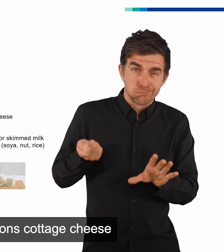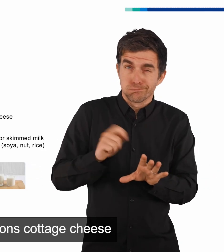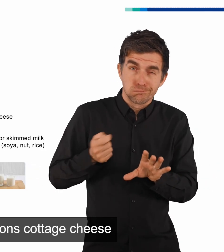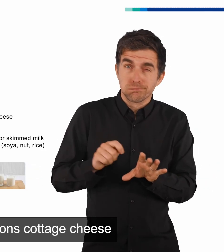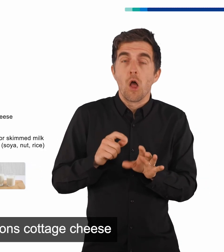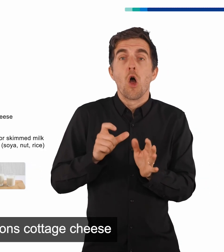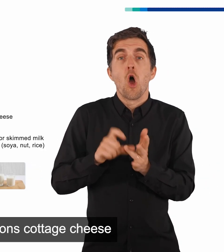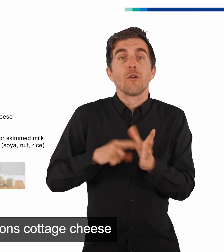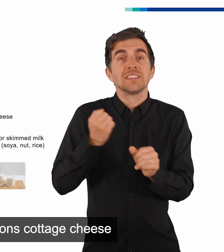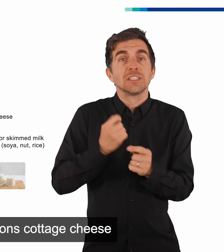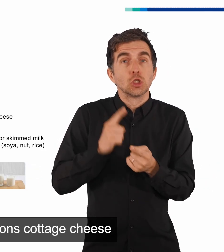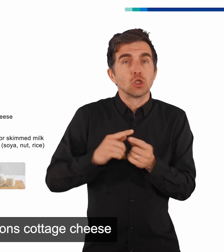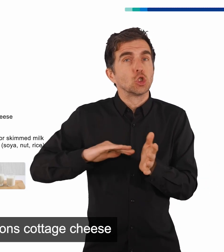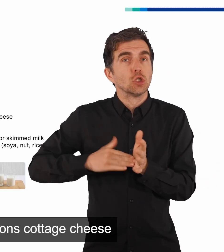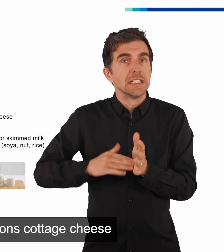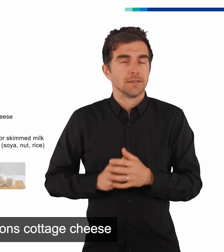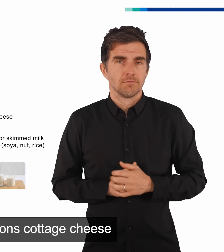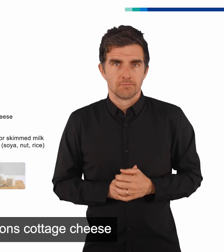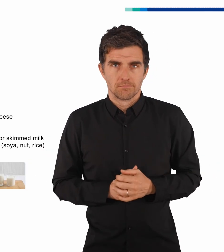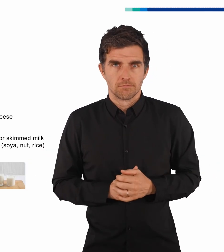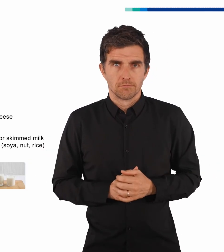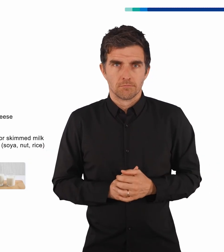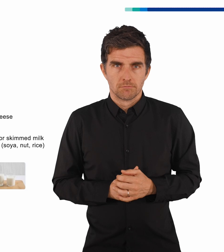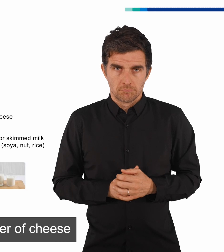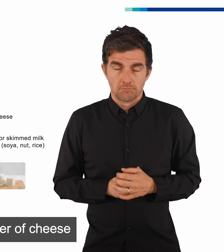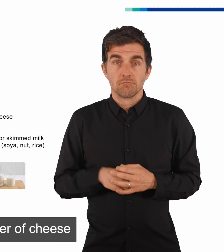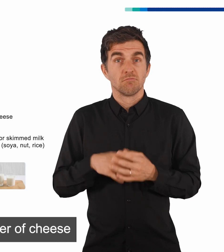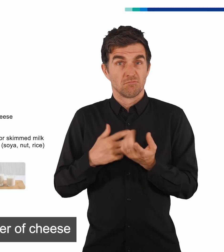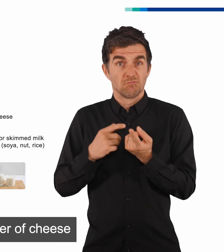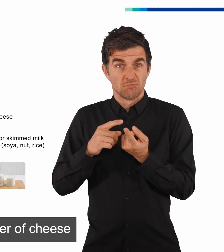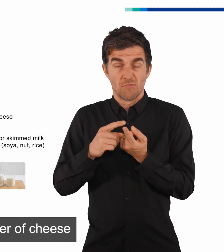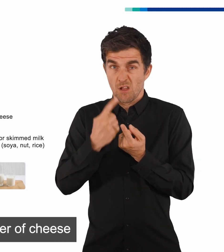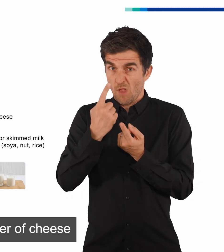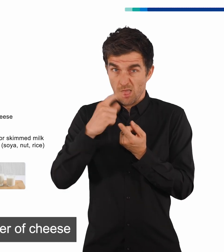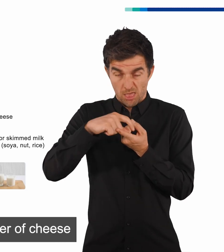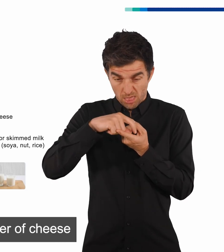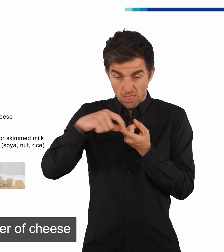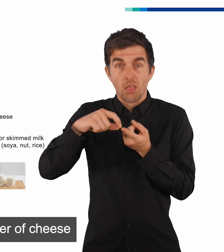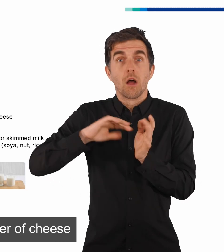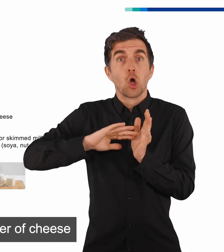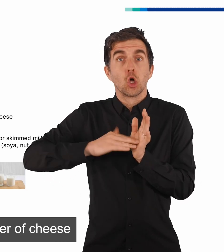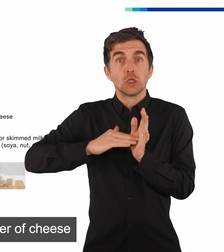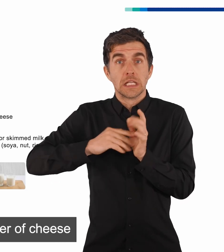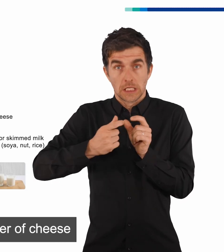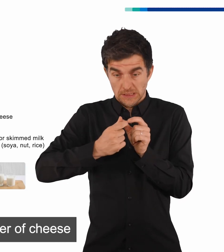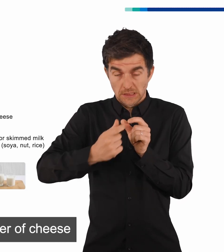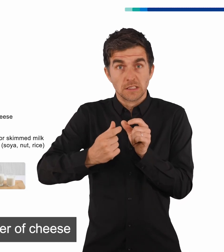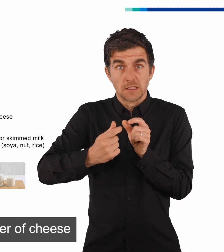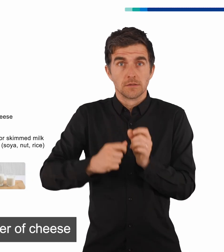1 small glass, about 200 millilitres of semi-skimmed or skim milk, 1 small